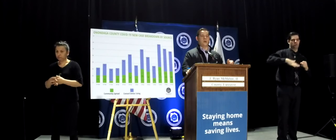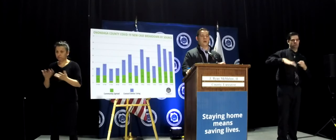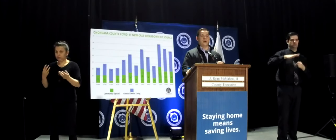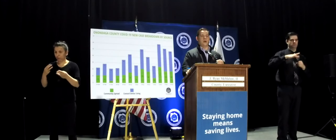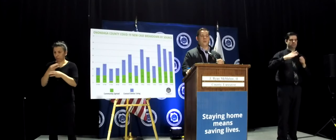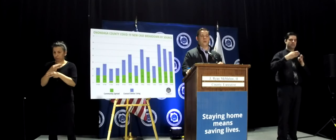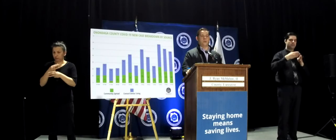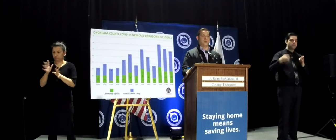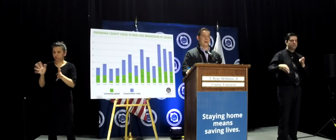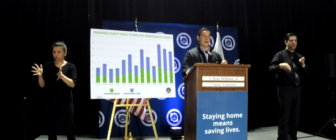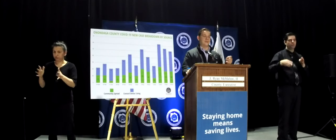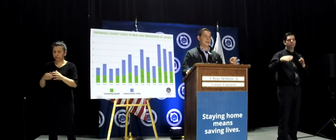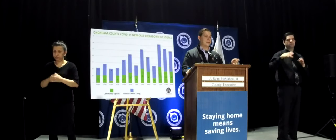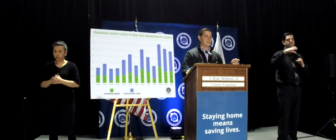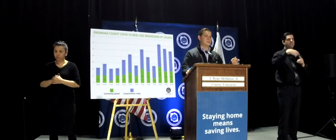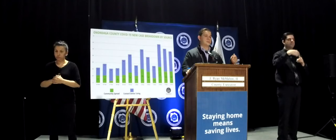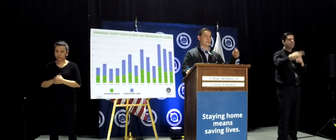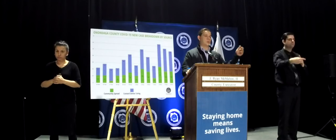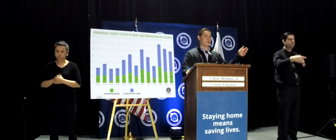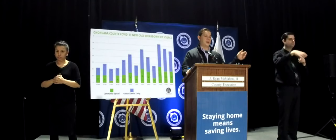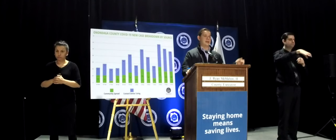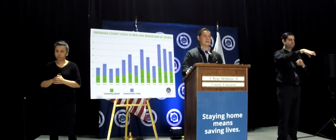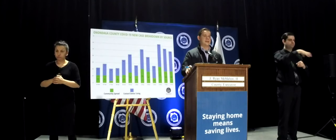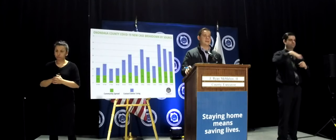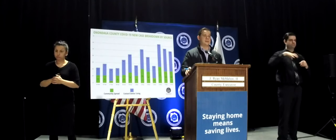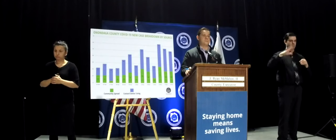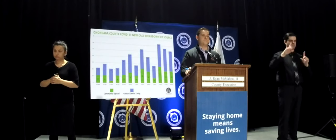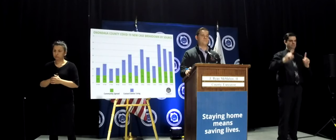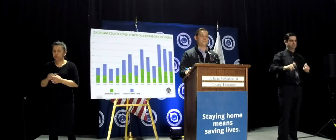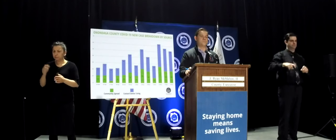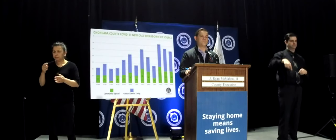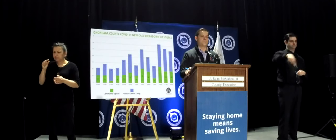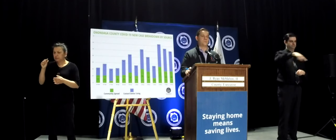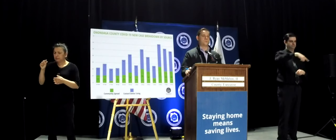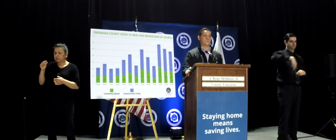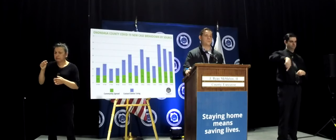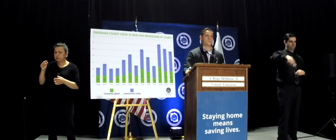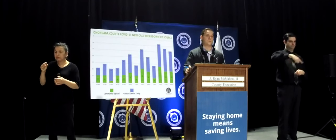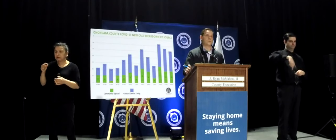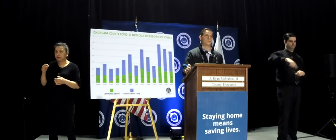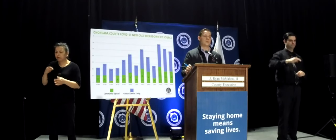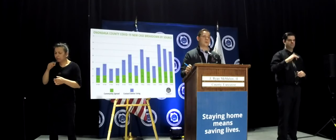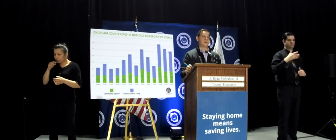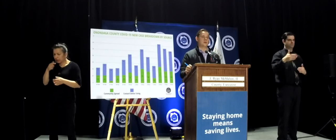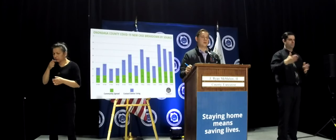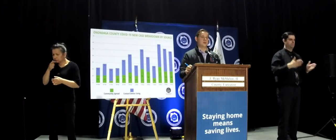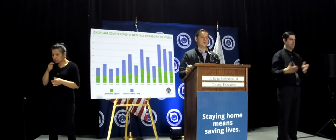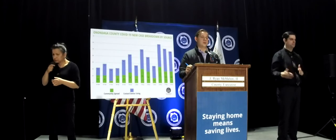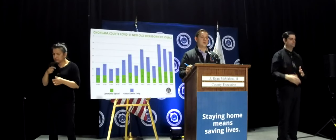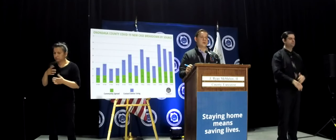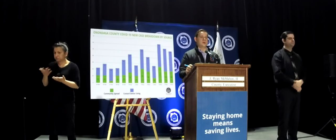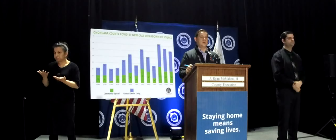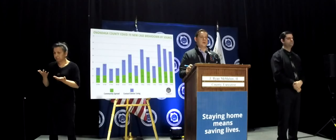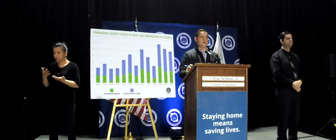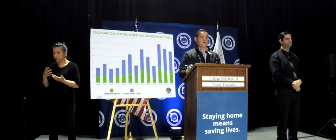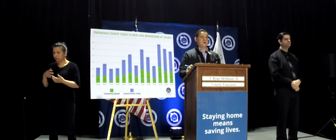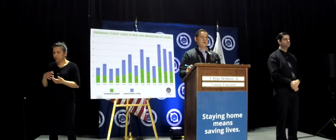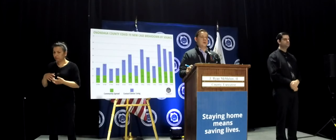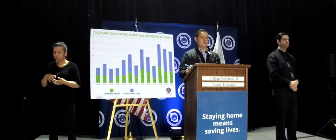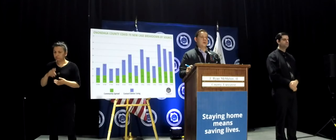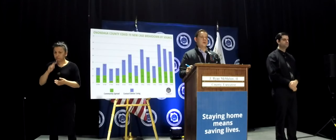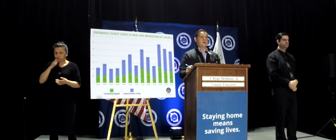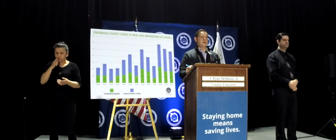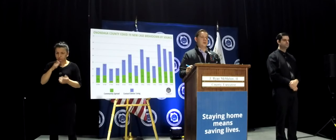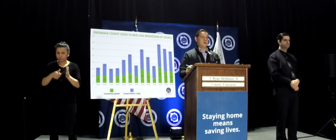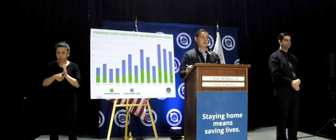people, more people that have light symptoms that wouldn't have gotten testing. And does that just show you that once it's in a building or a neighborhood, it gets around, but if